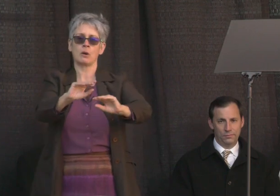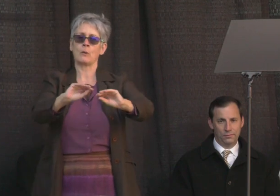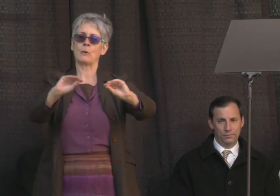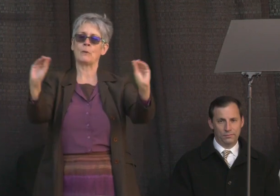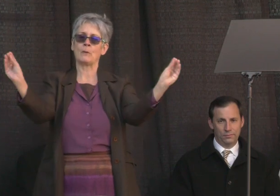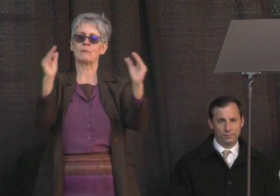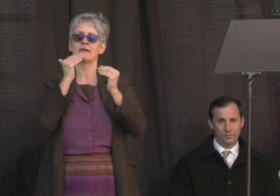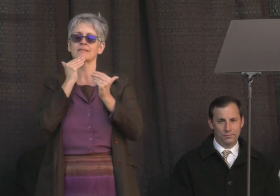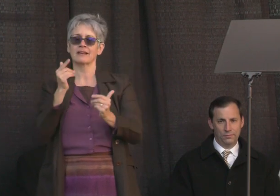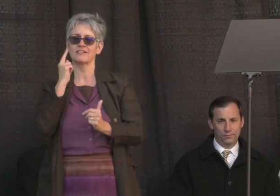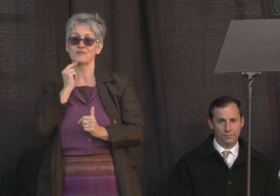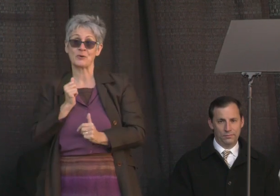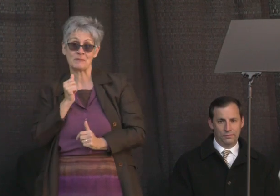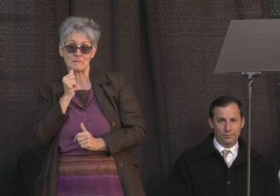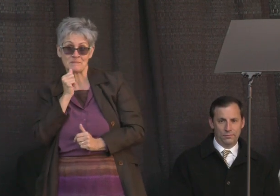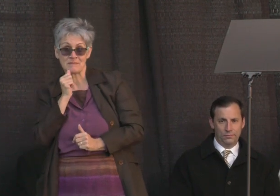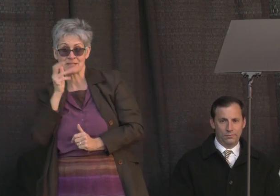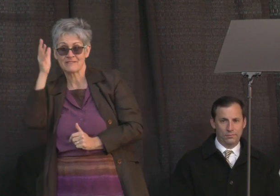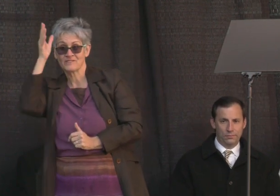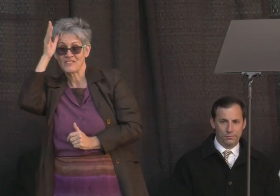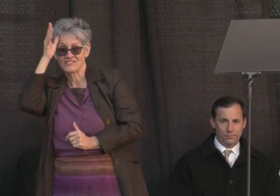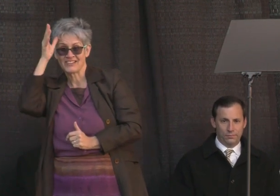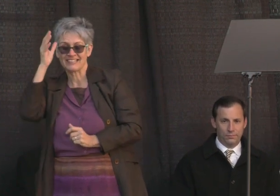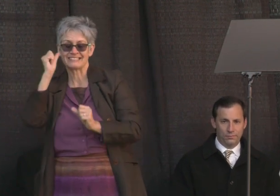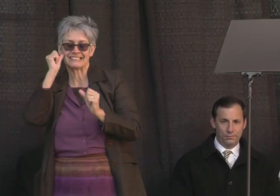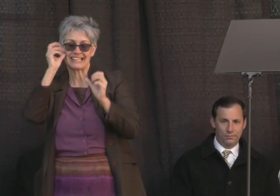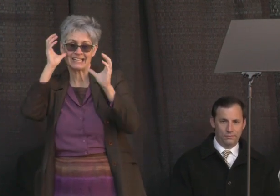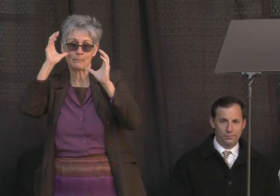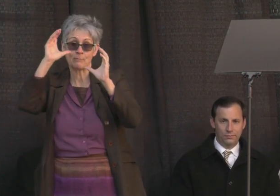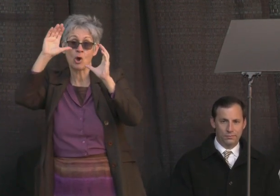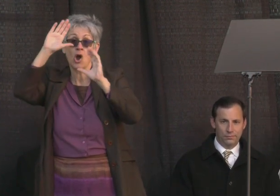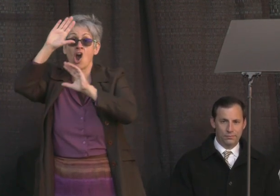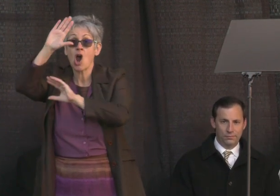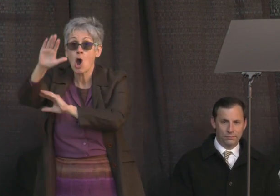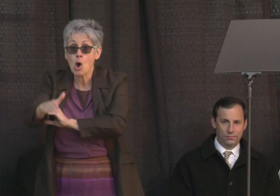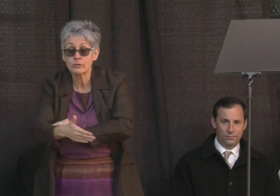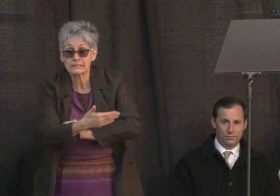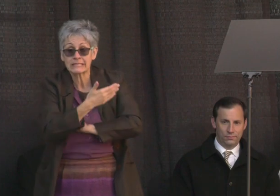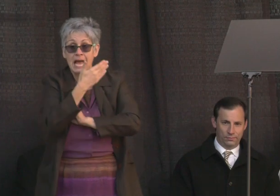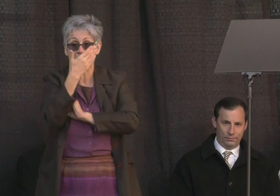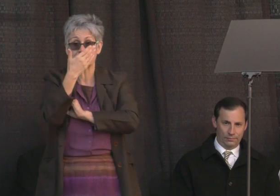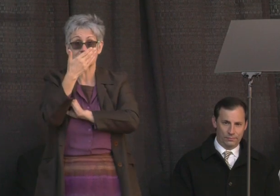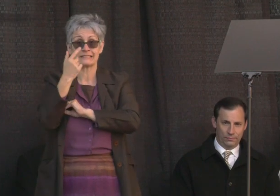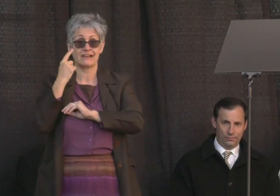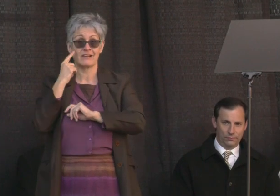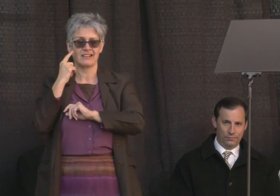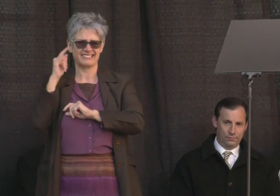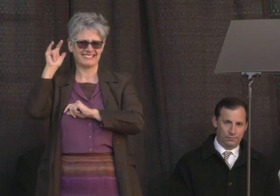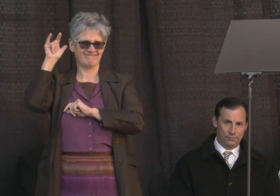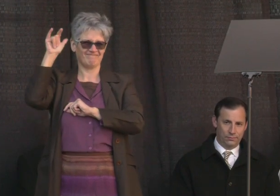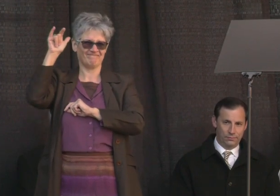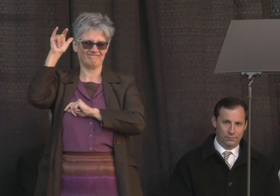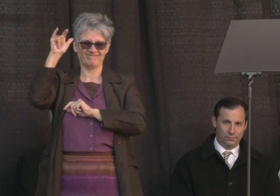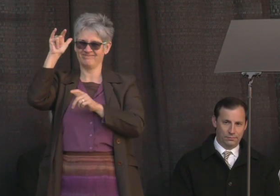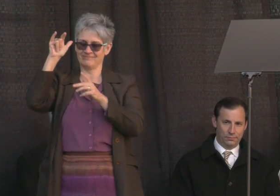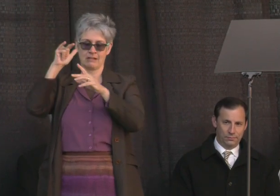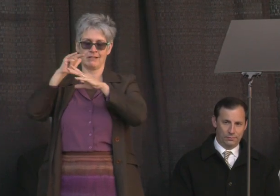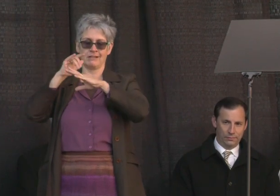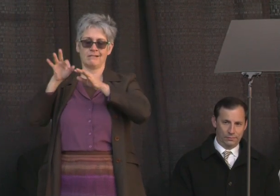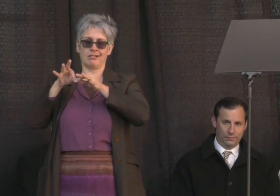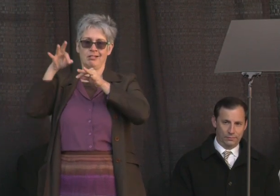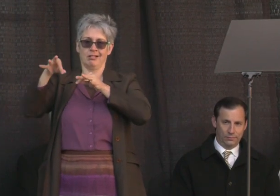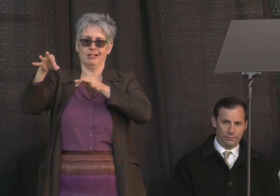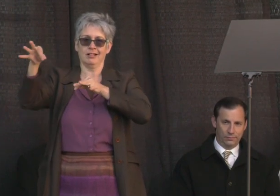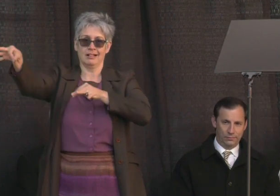Papa for staying up all night to brave the DC storms to be here today. Thank you to my husband, Lewis, and my Columbia family